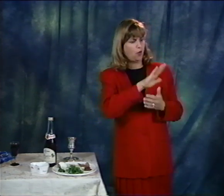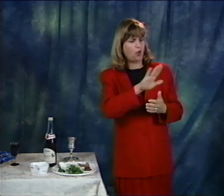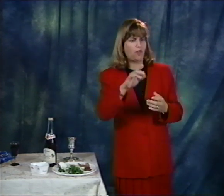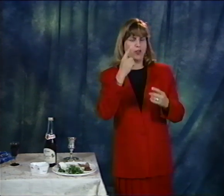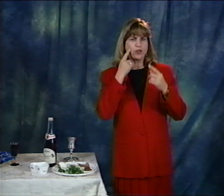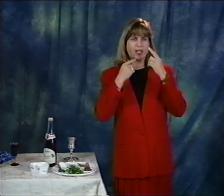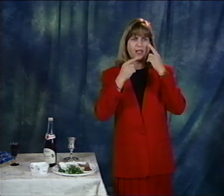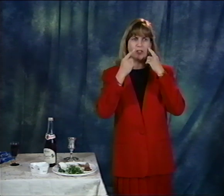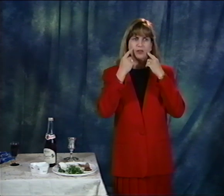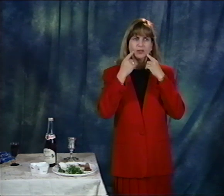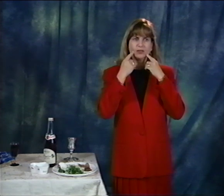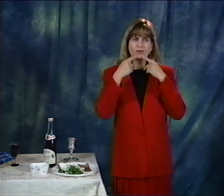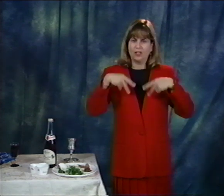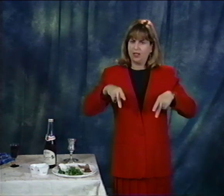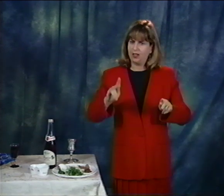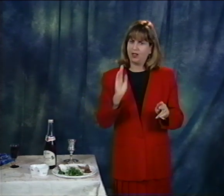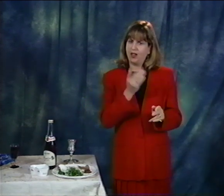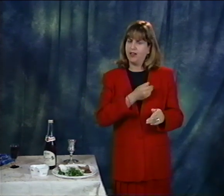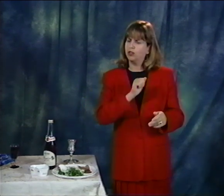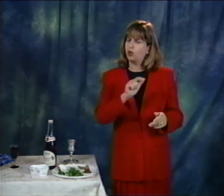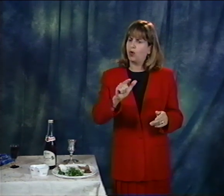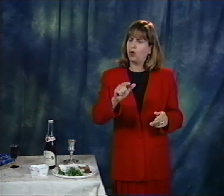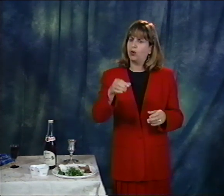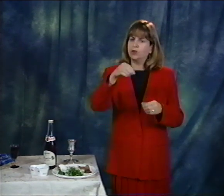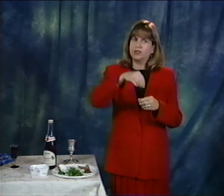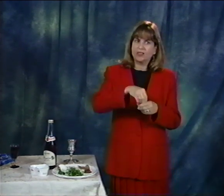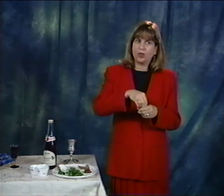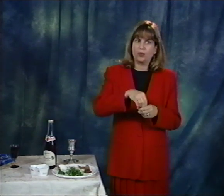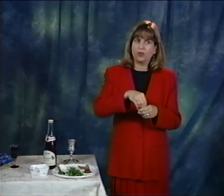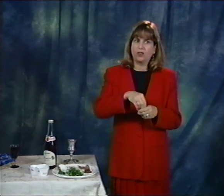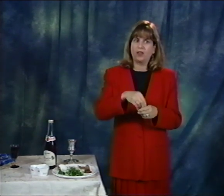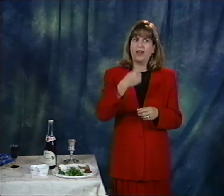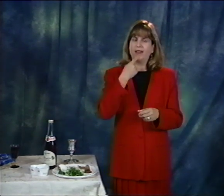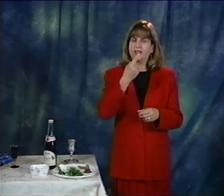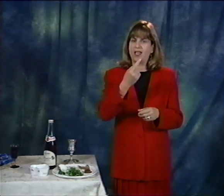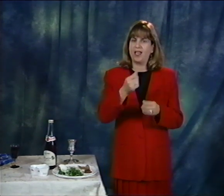the sorrow of their tears. Let us all dip and say together,